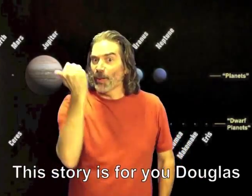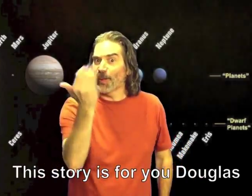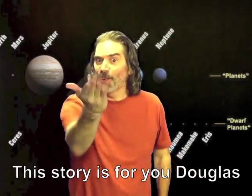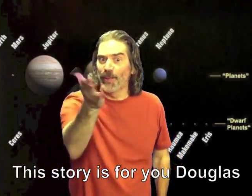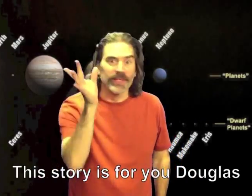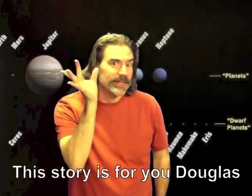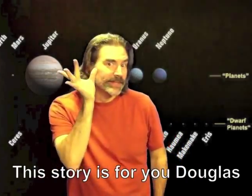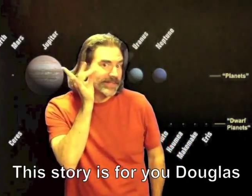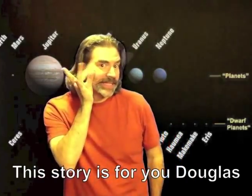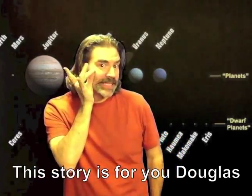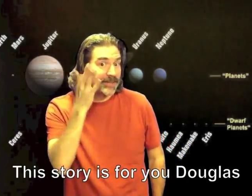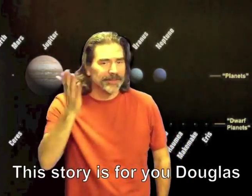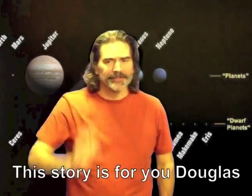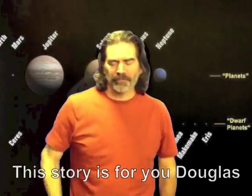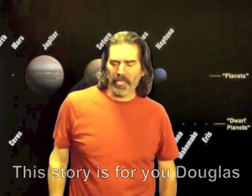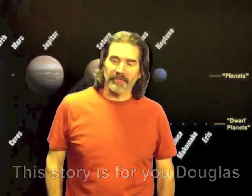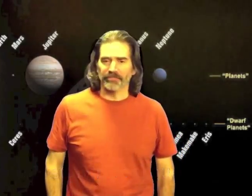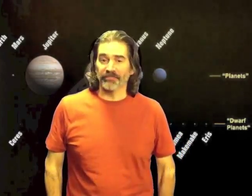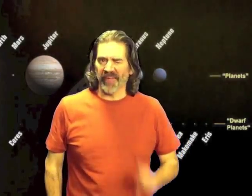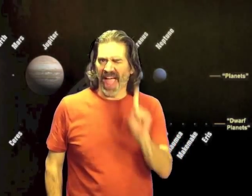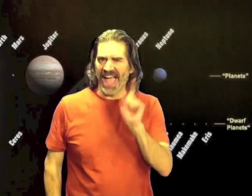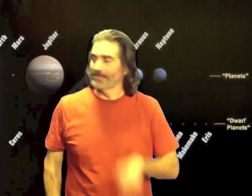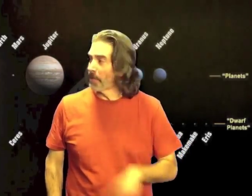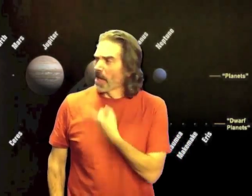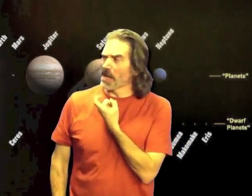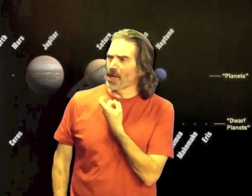Douglas, this story is for you.